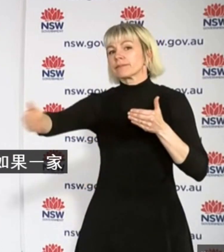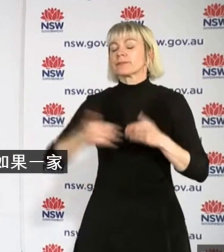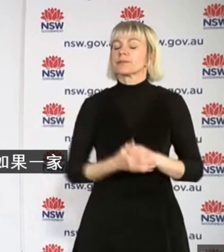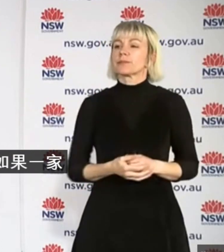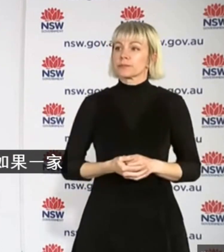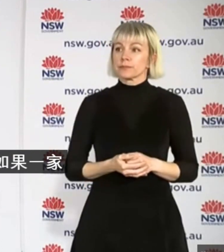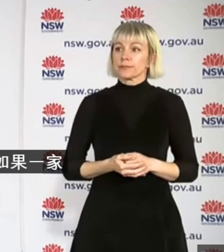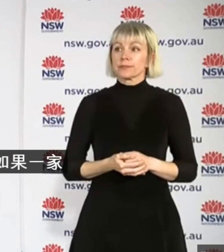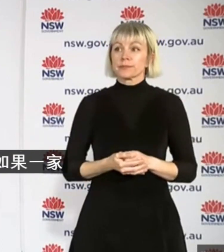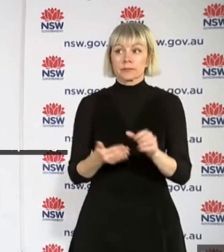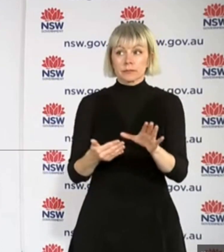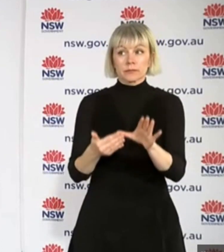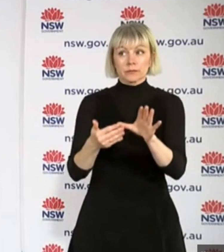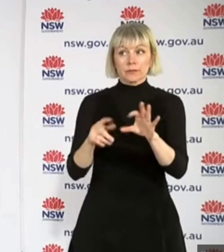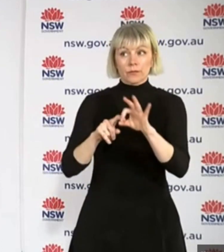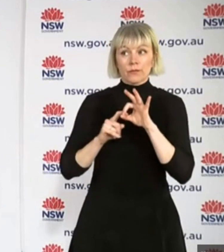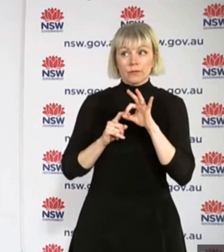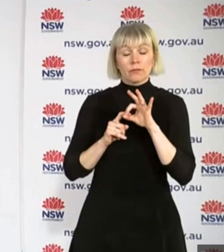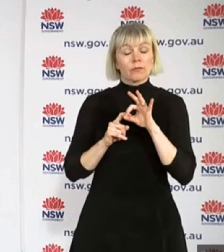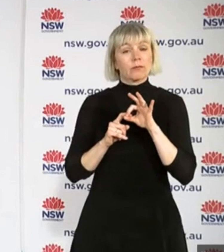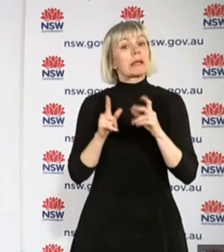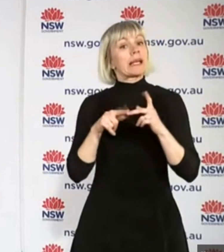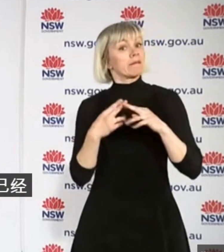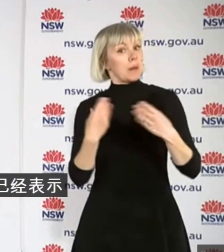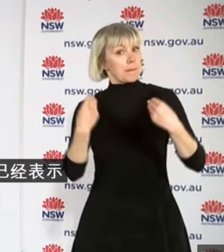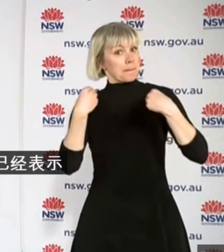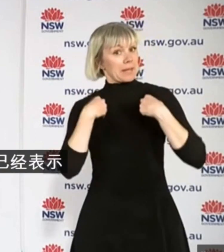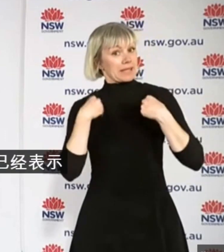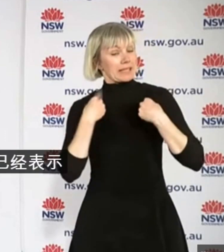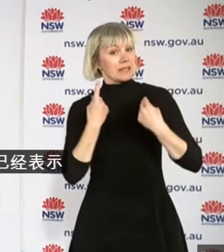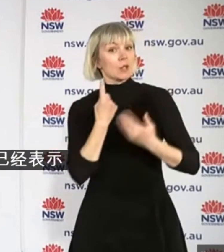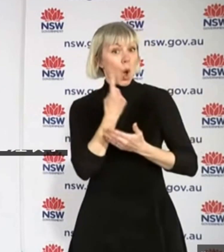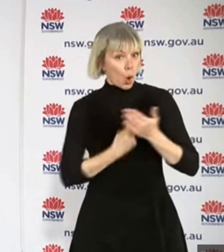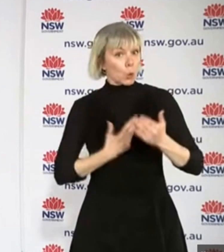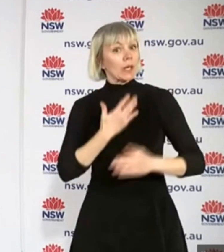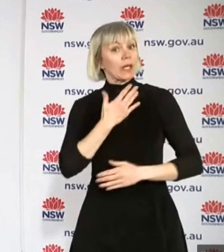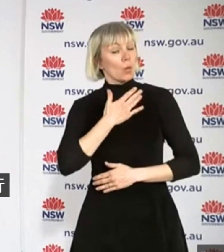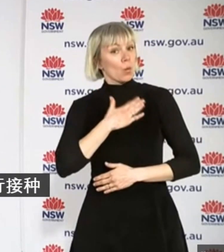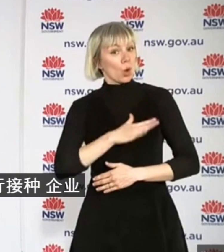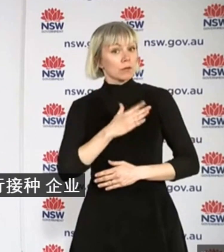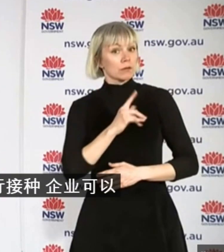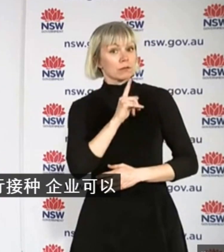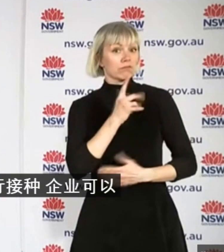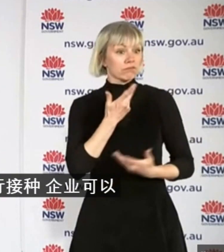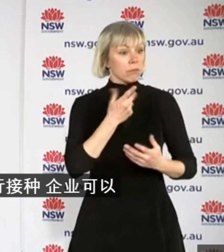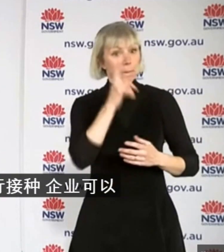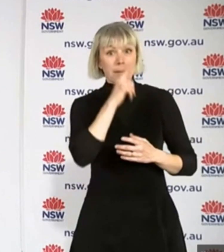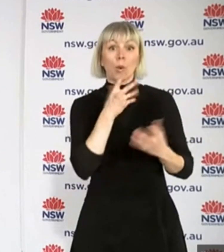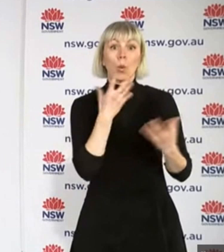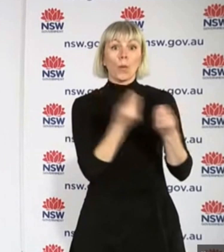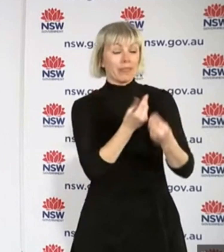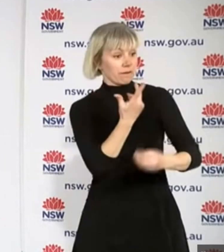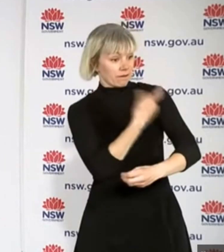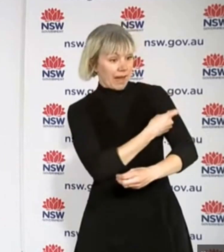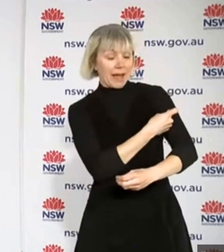wants to restrict trade to people who are only vaccinated? Previously, you've indicated that businesses can do that. Under this plan, can a business